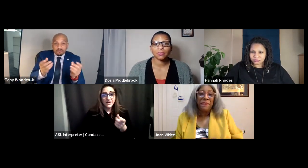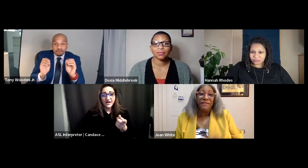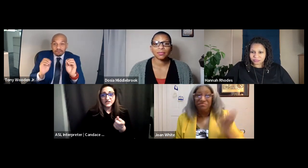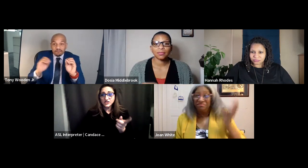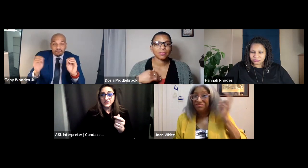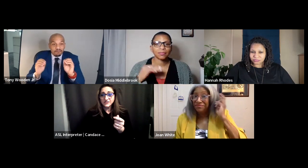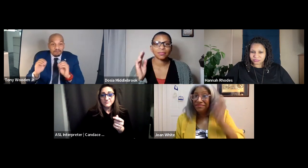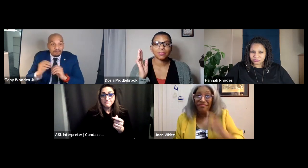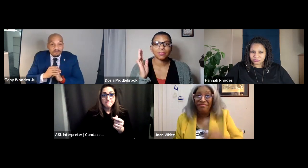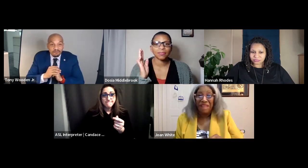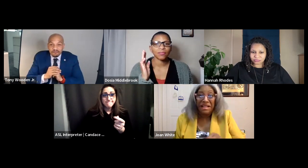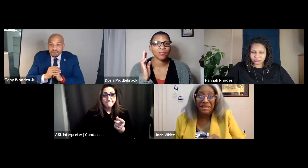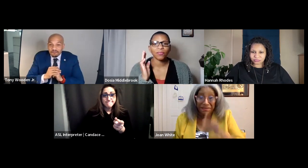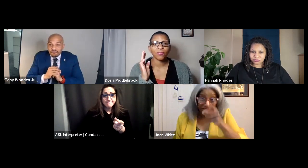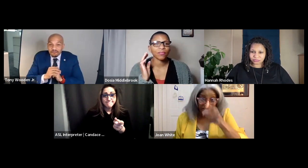Any answers?